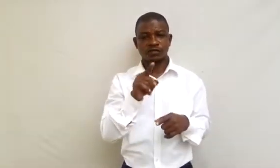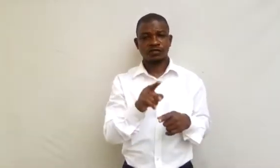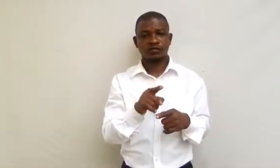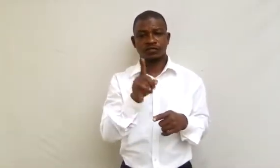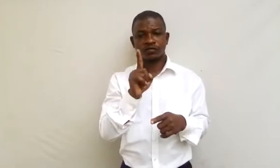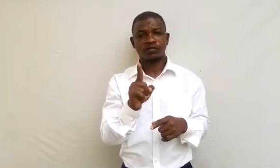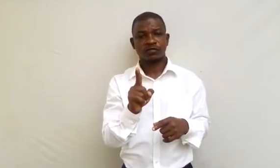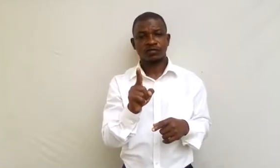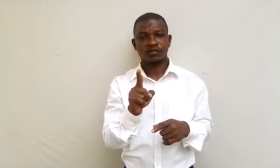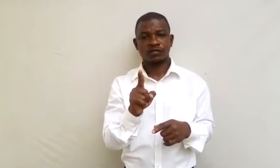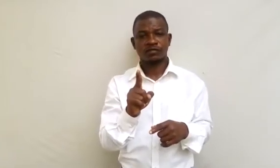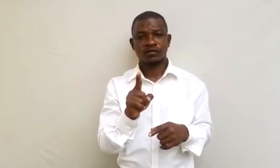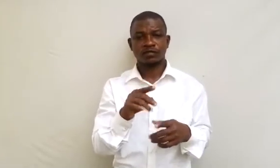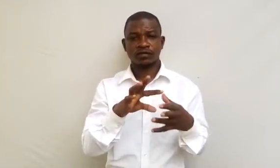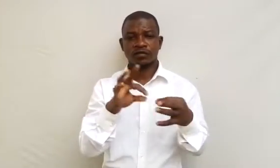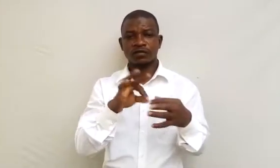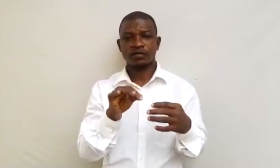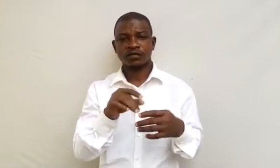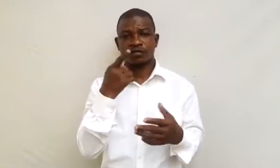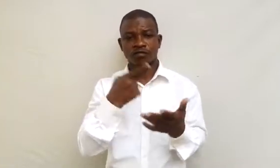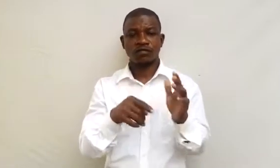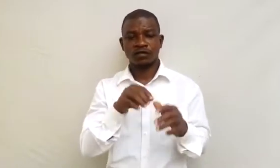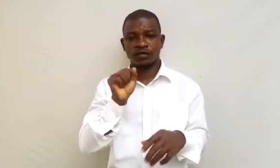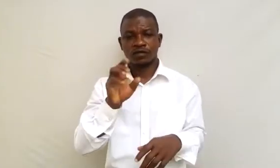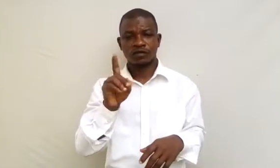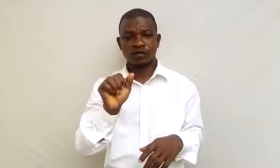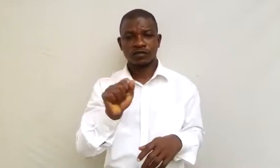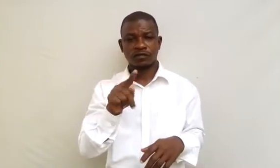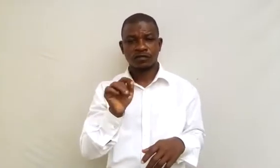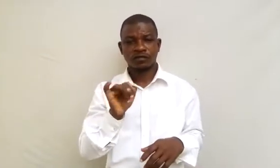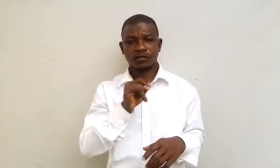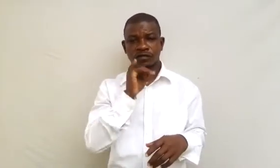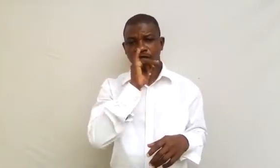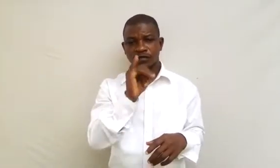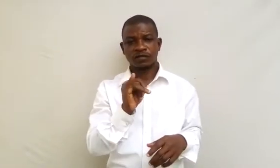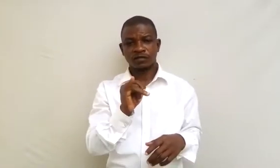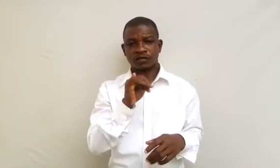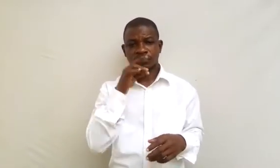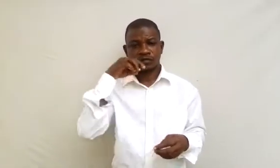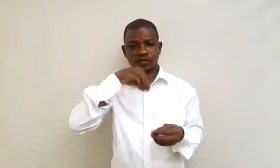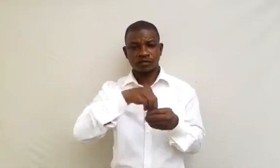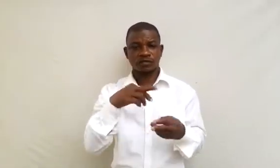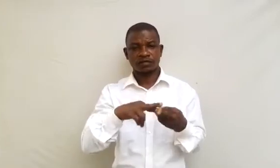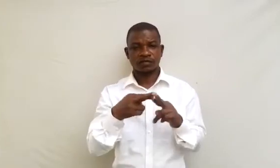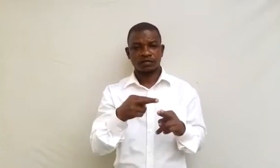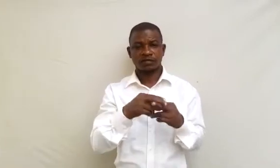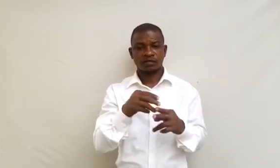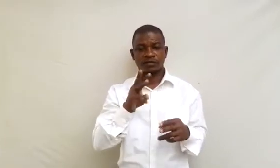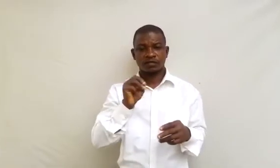1. Explain what adaptation is in relation to mode of life of